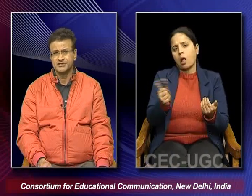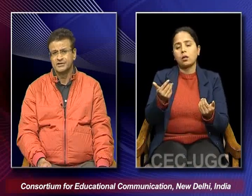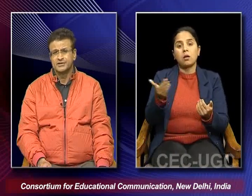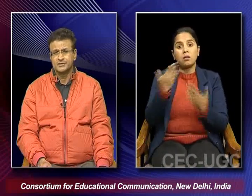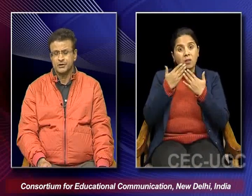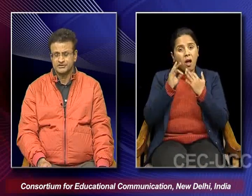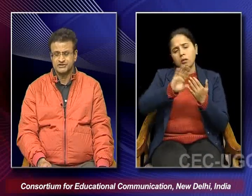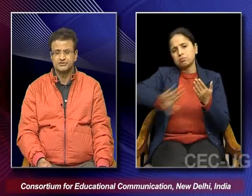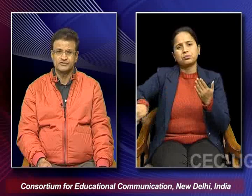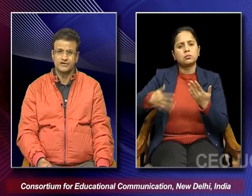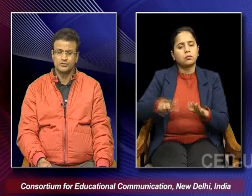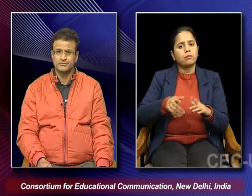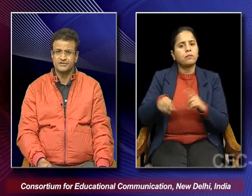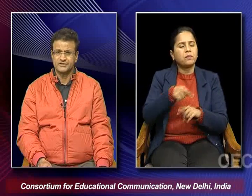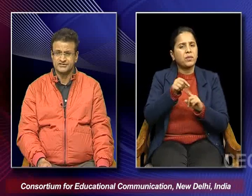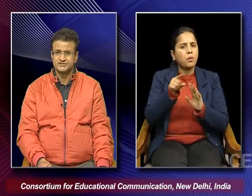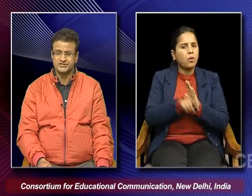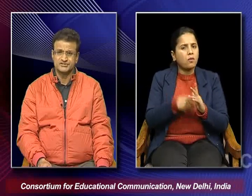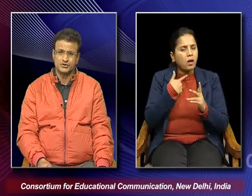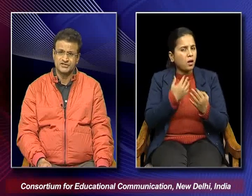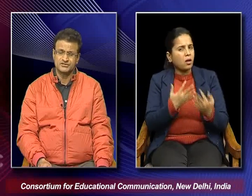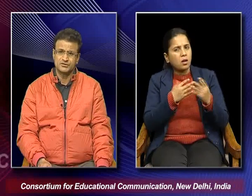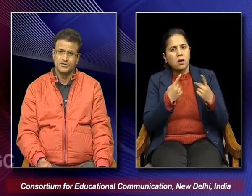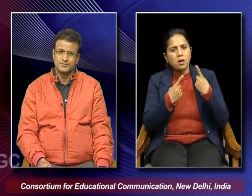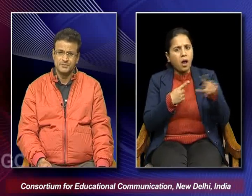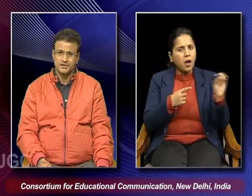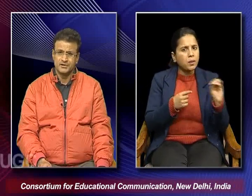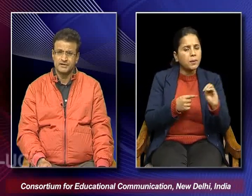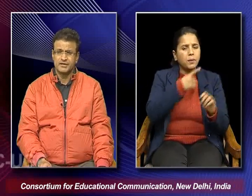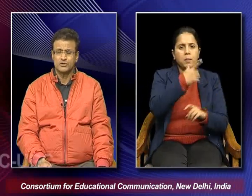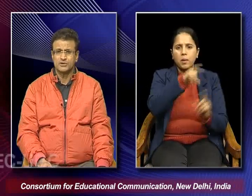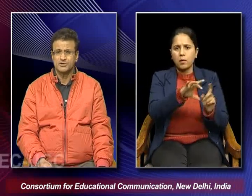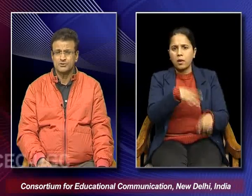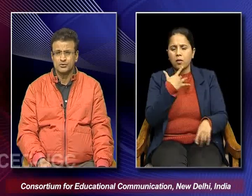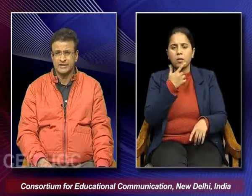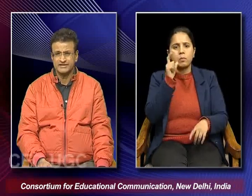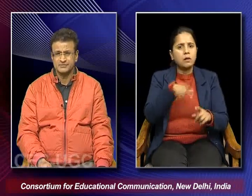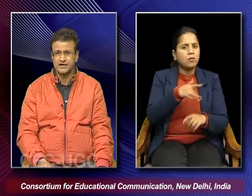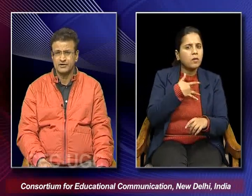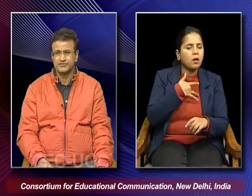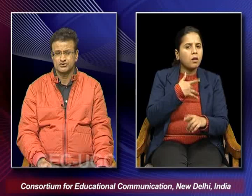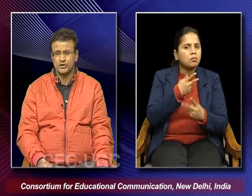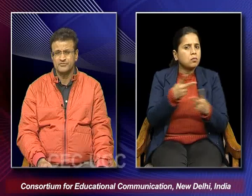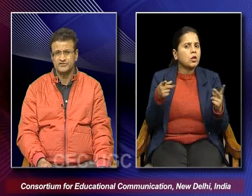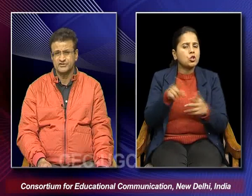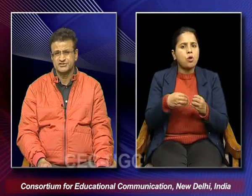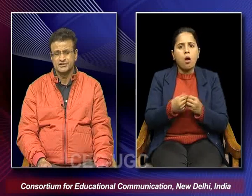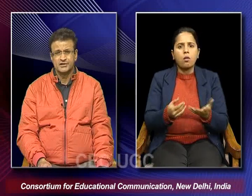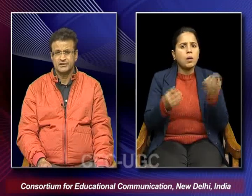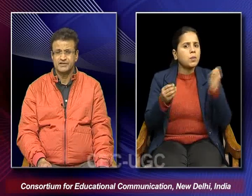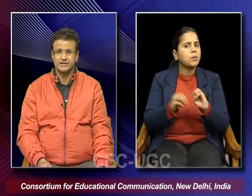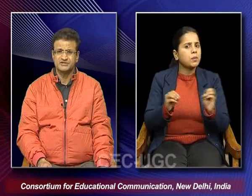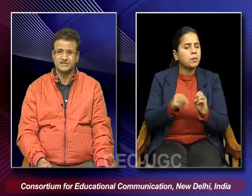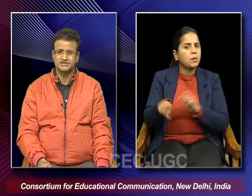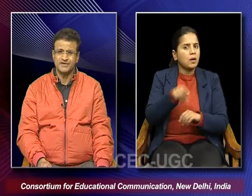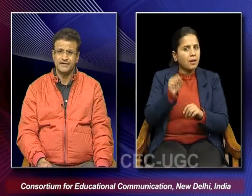dishonest policies of the recruitment agencies, honest people, they are not able to get some kind of a job with which